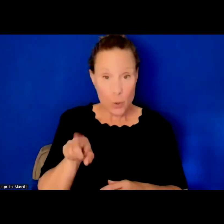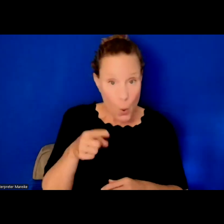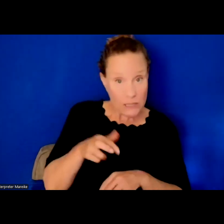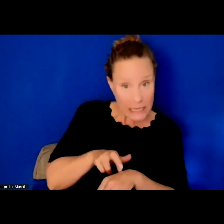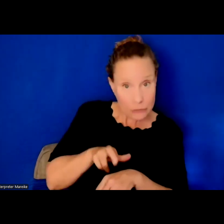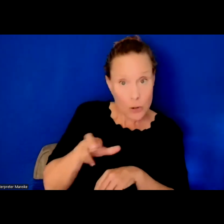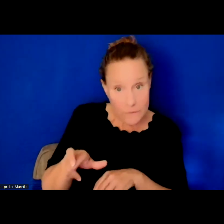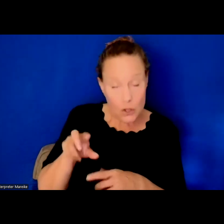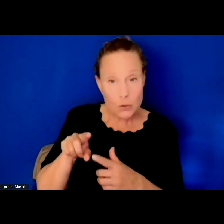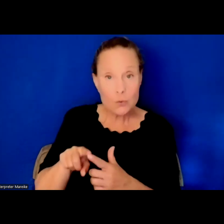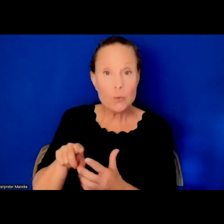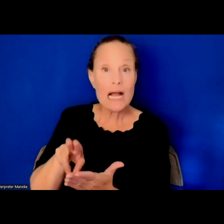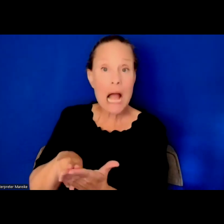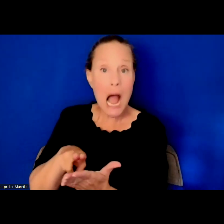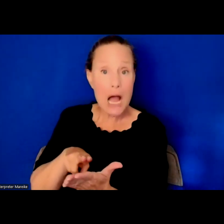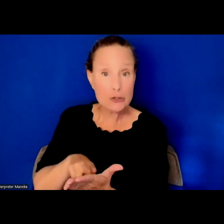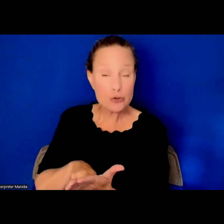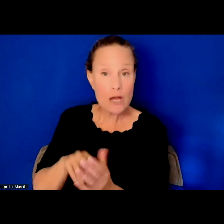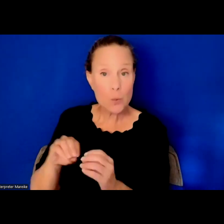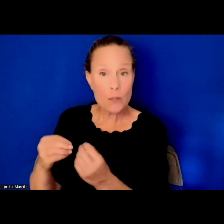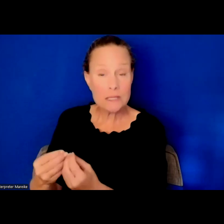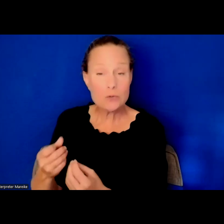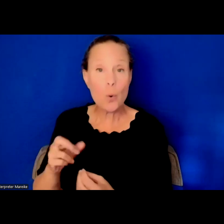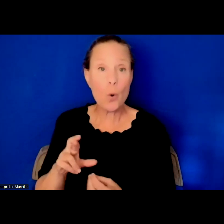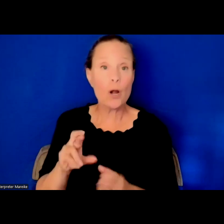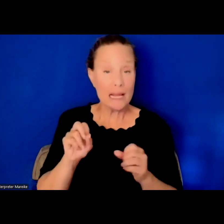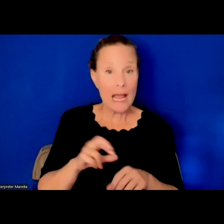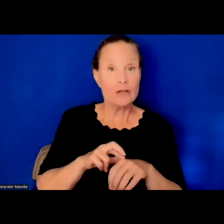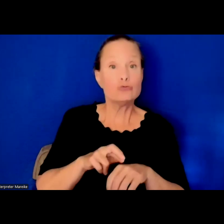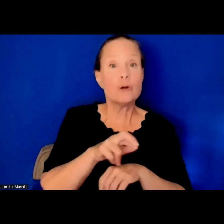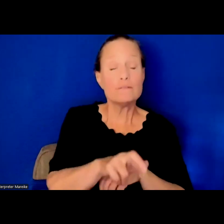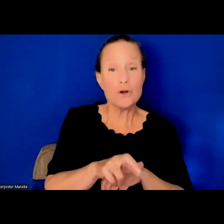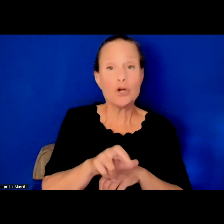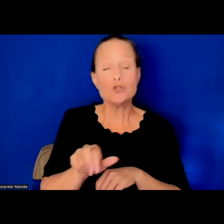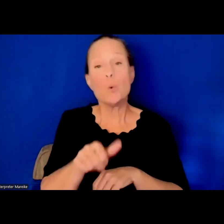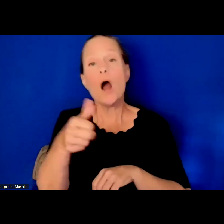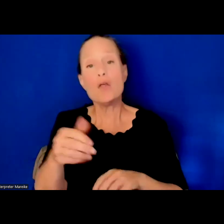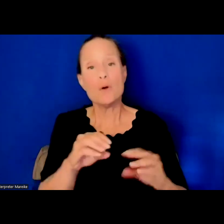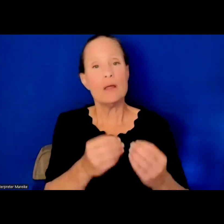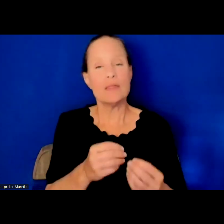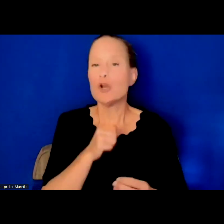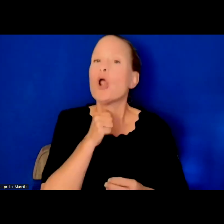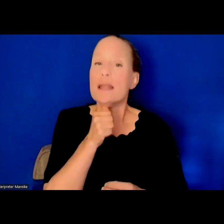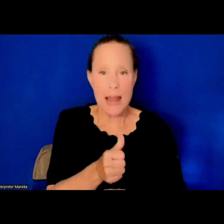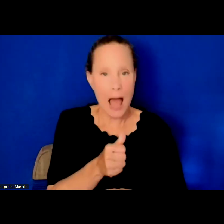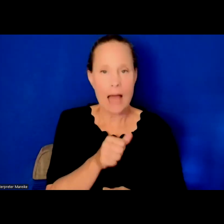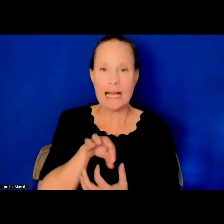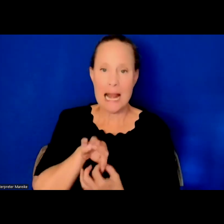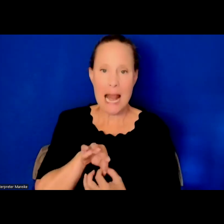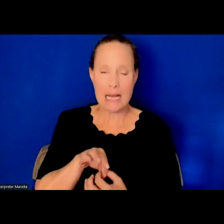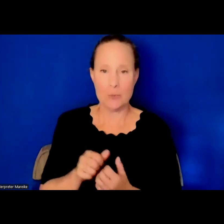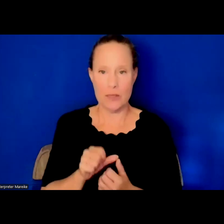contracted entities, or do they include referrals to other Mm. entities that are not in the SCN as well? They